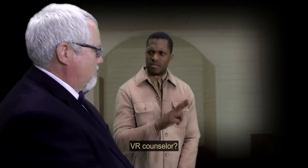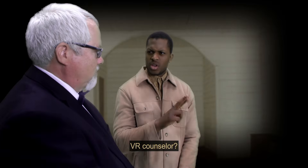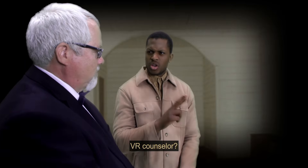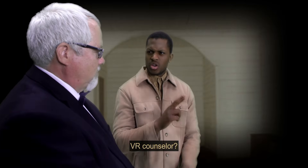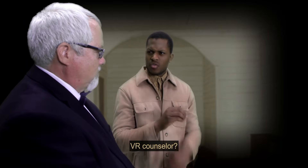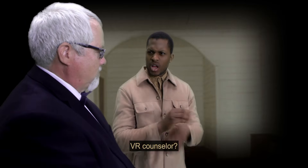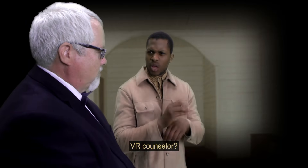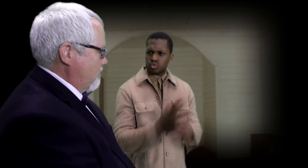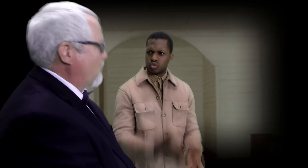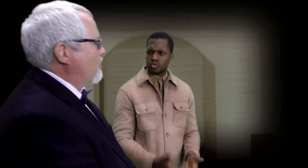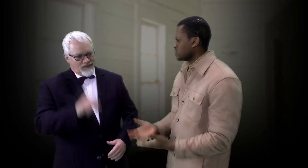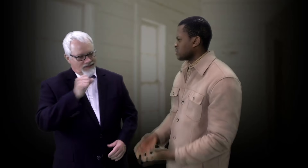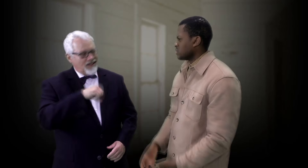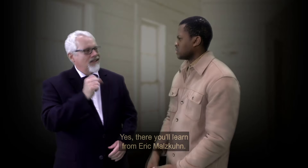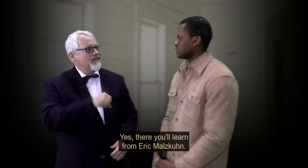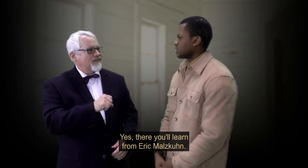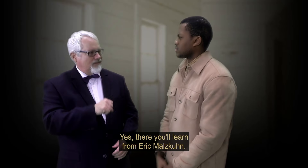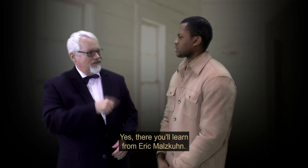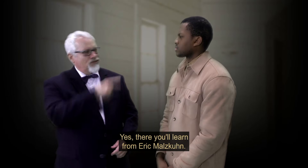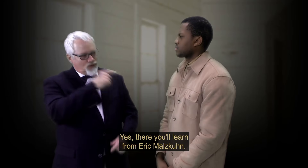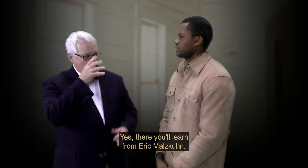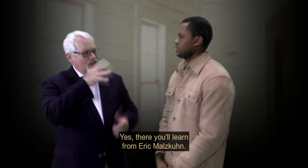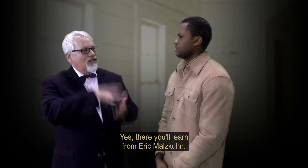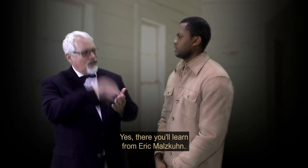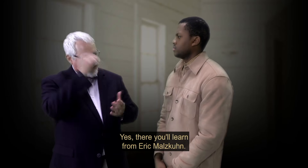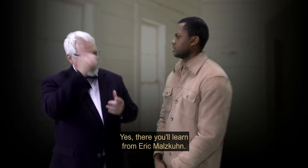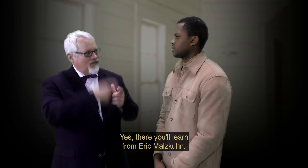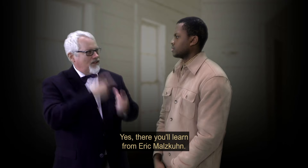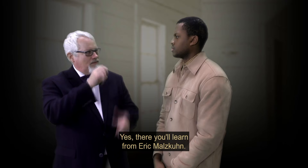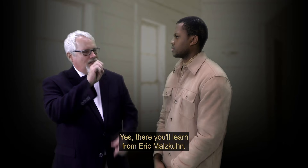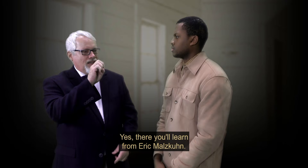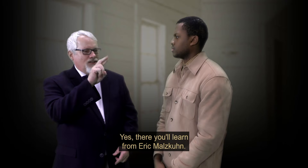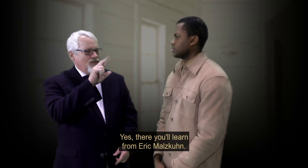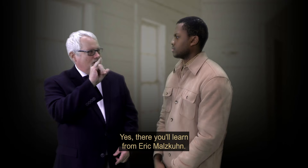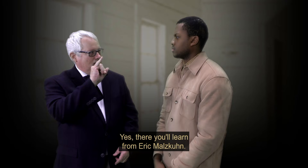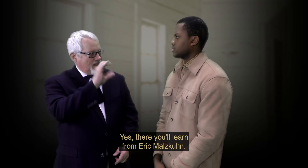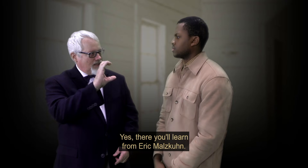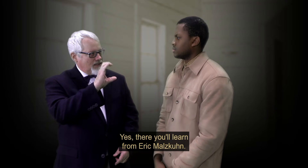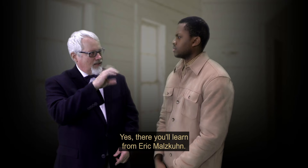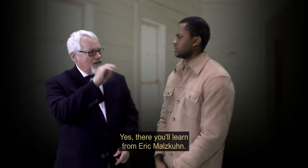Via counselor? Yes. There you'll learn from Eric Mousecoon.